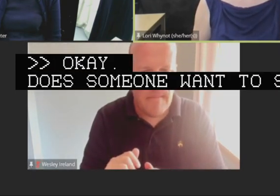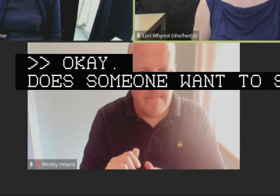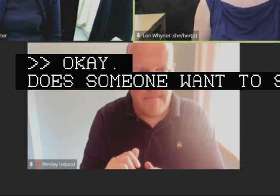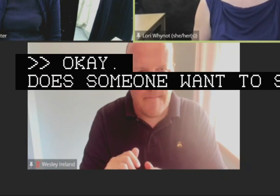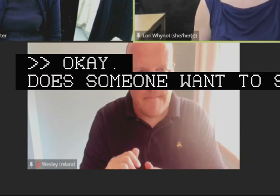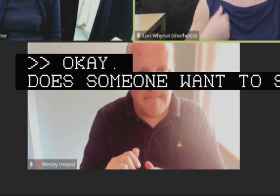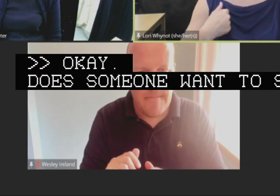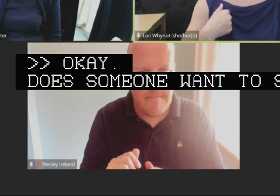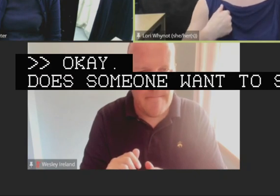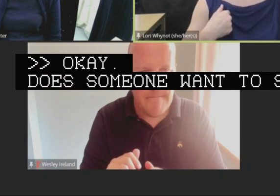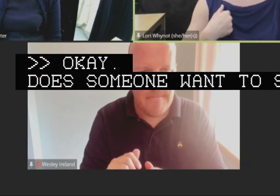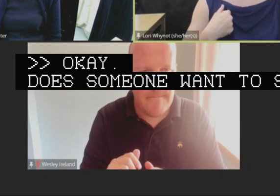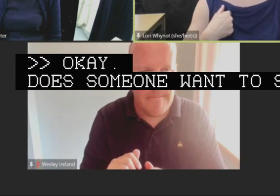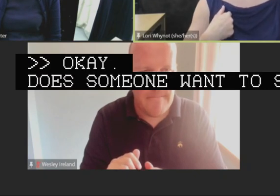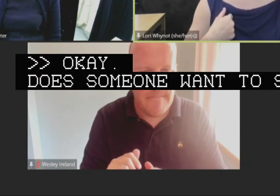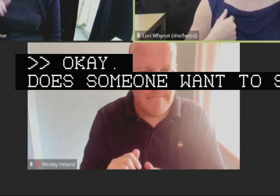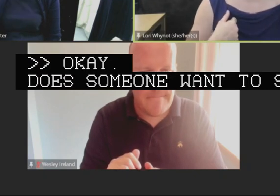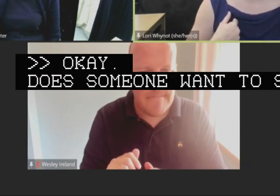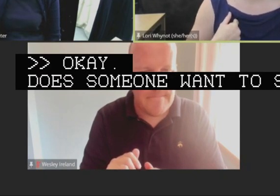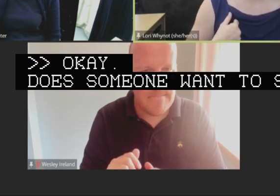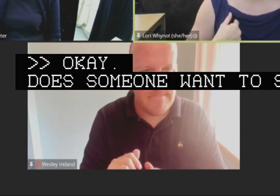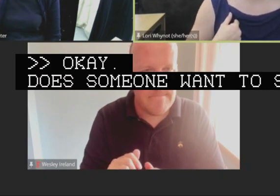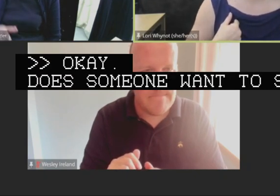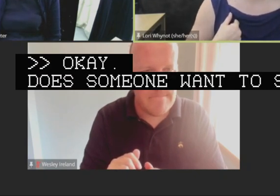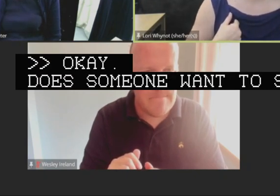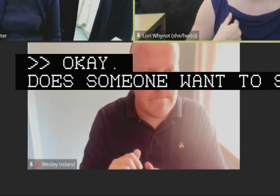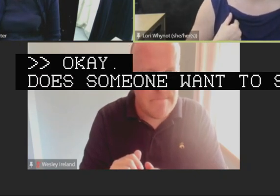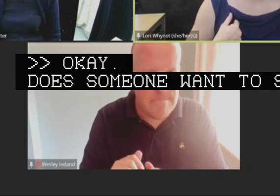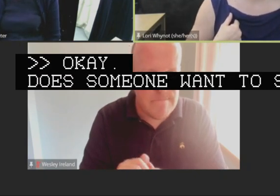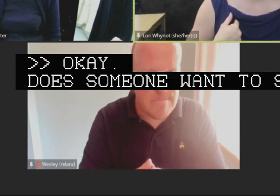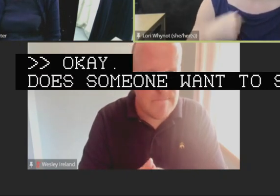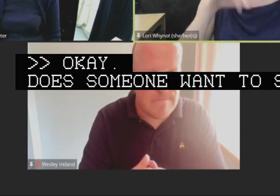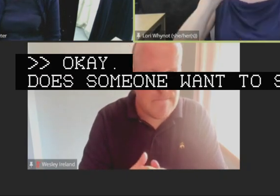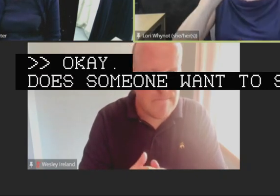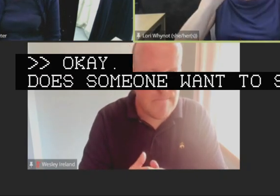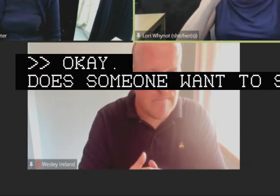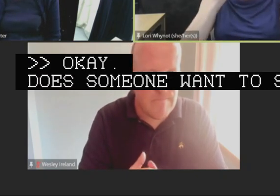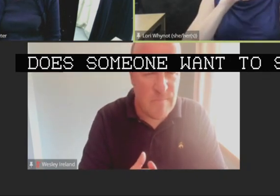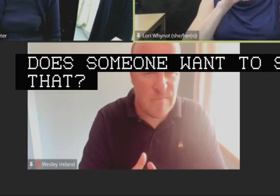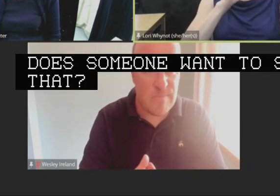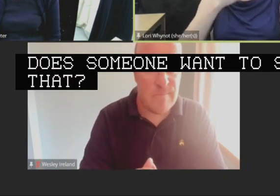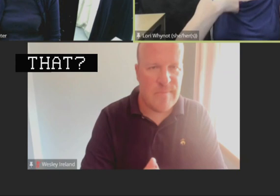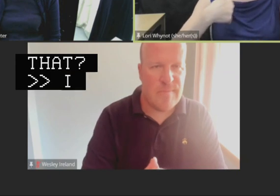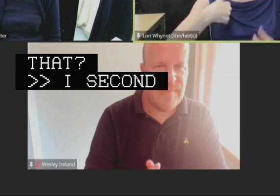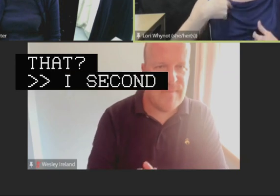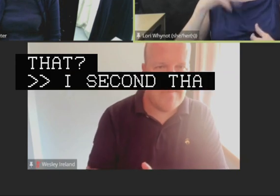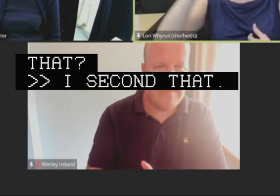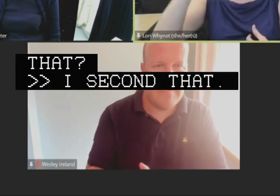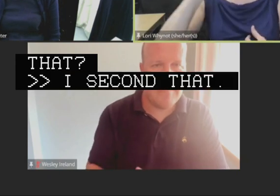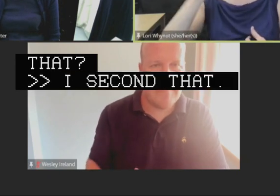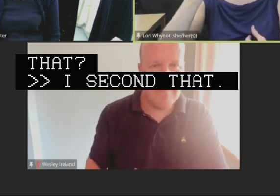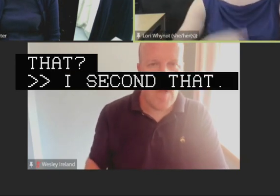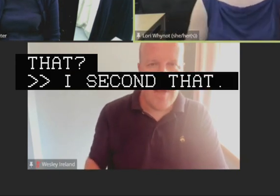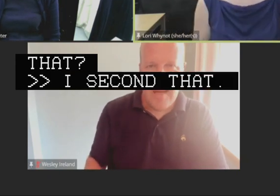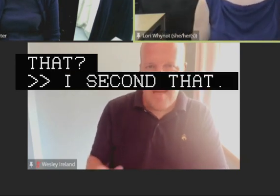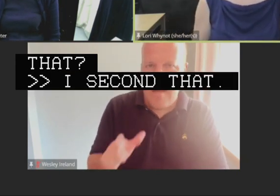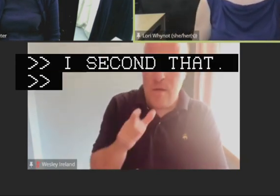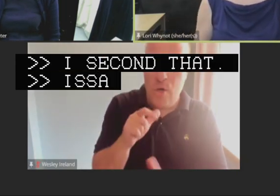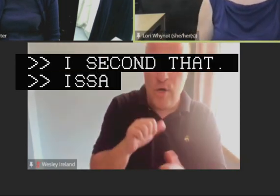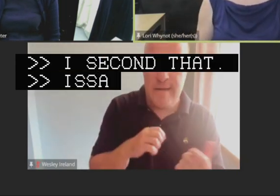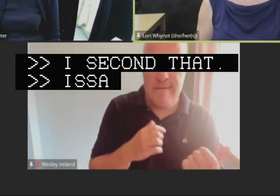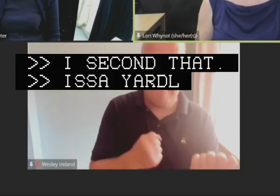I second that. Is that Yardley for the interpreter? Yes, I'm Yardley and I second Carl's motion to approve the